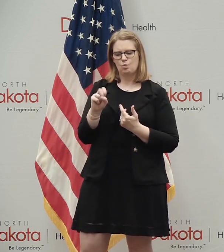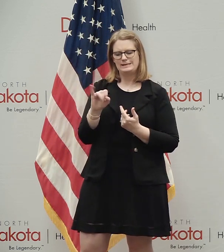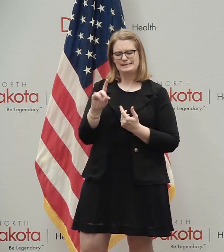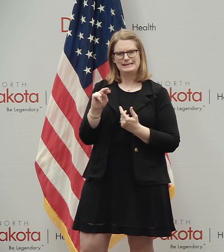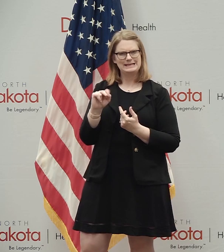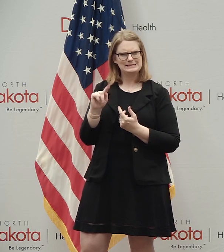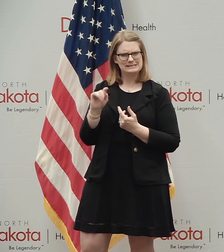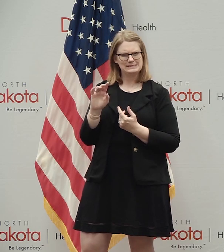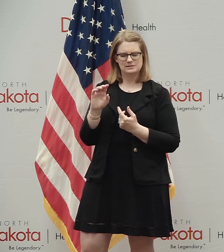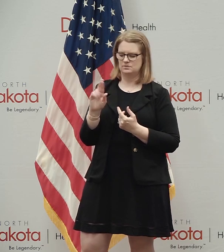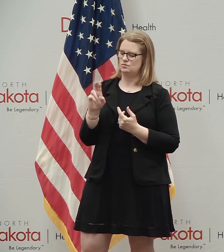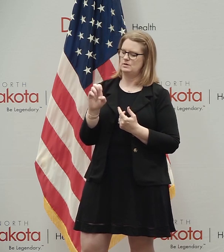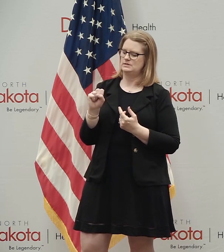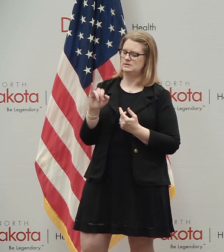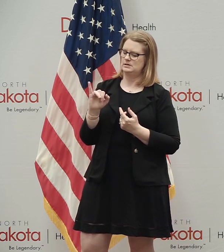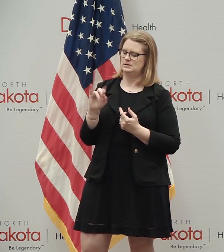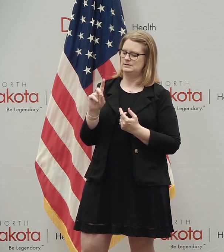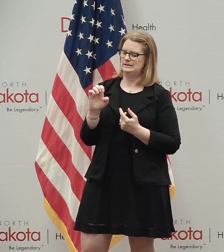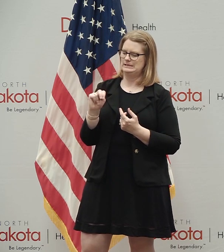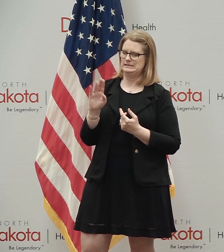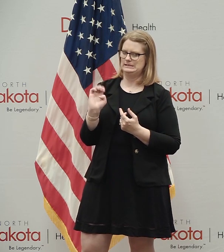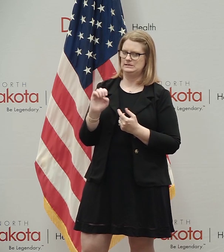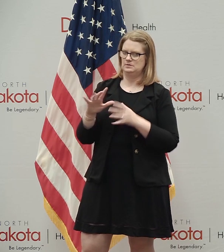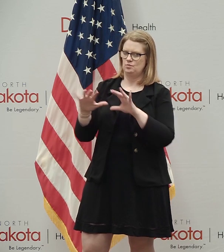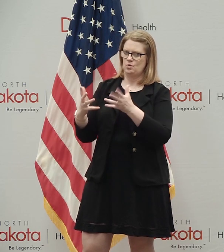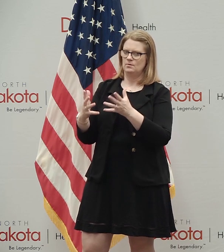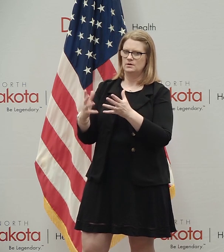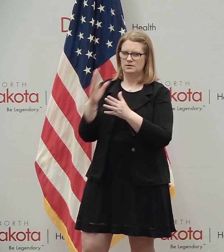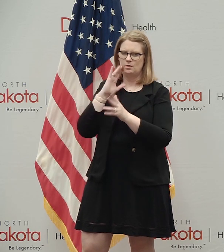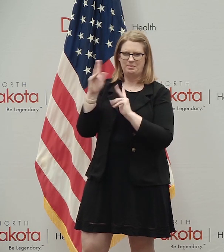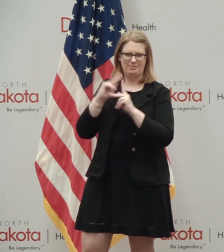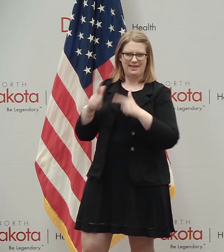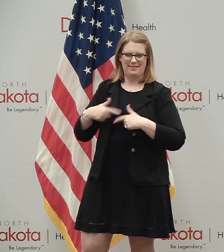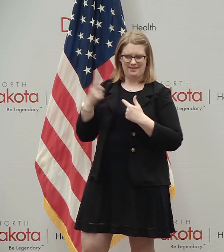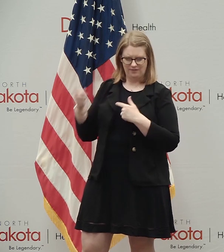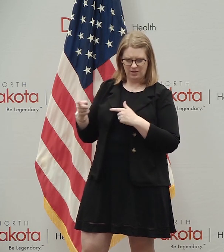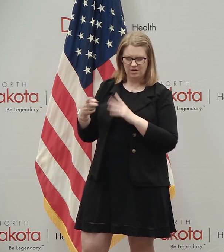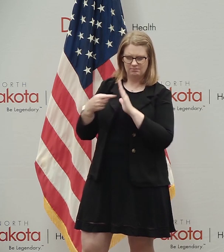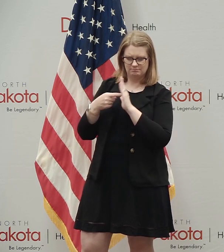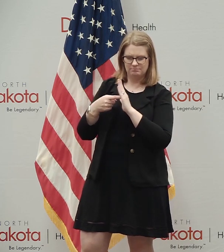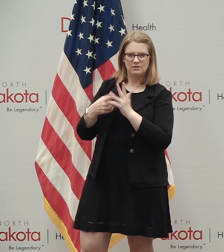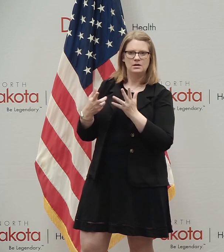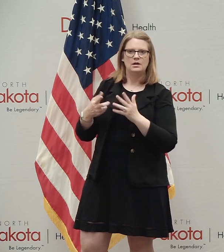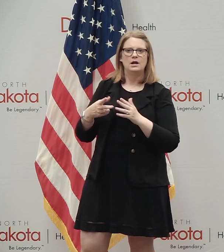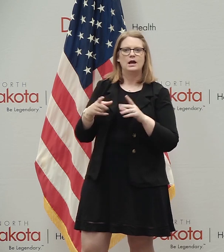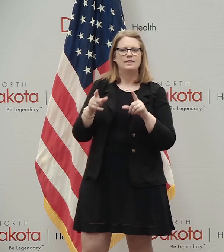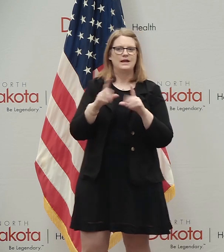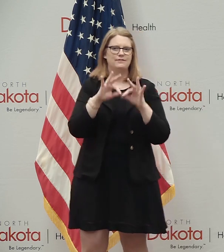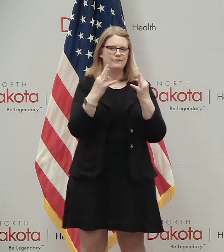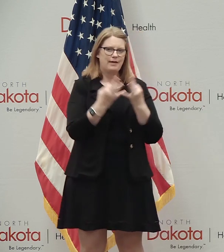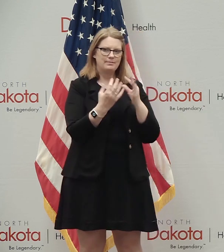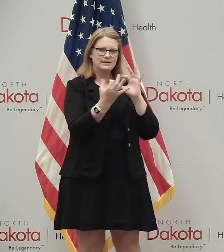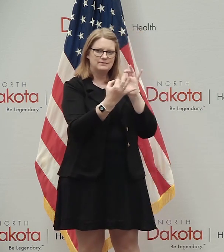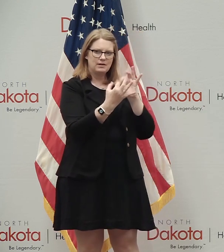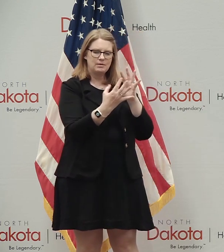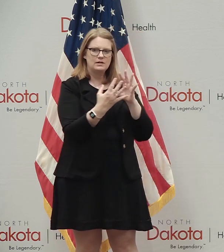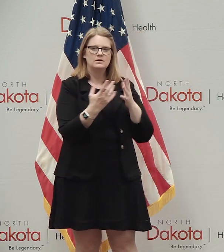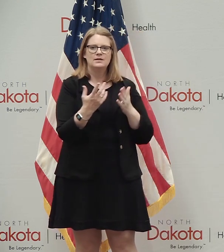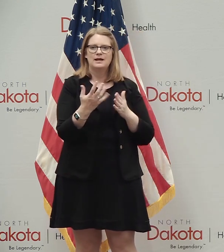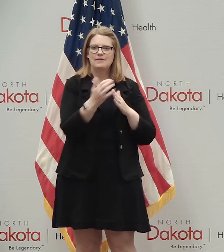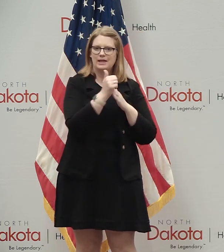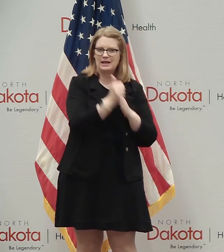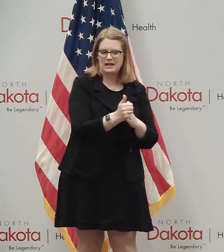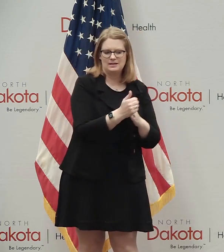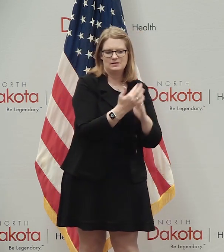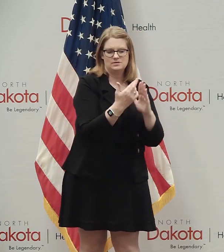sort of representation group as well in long-term care, get input from families. We want to do all that, and then we can have the guidelines ready to go. But then